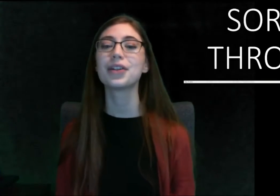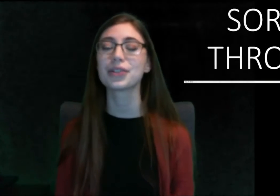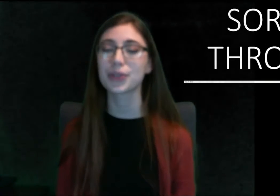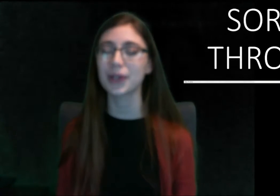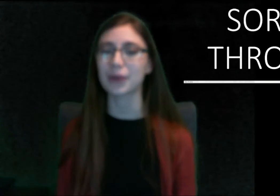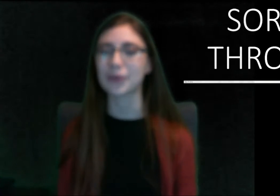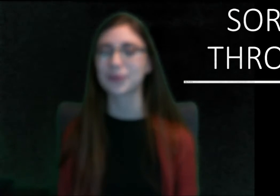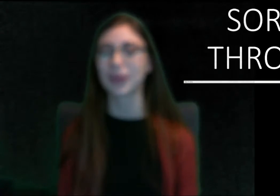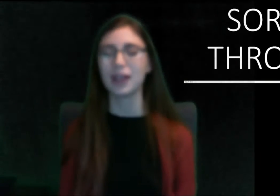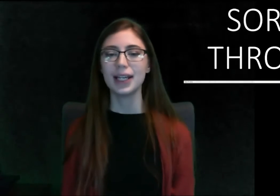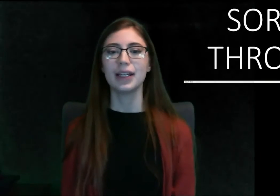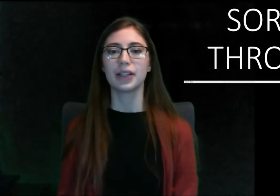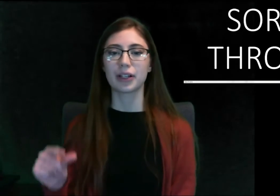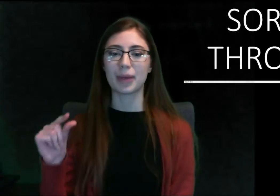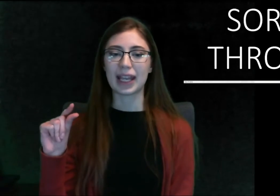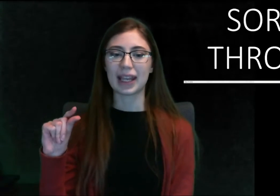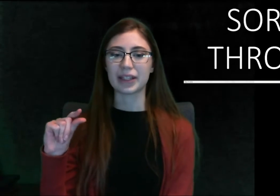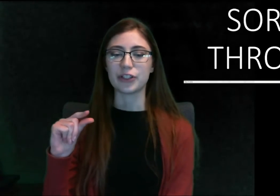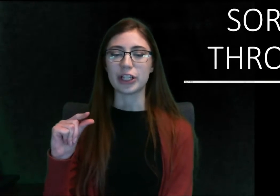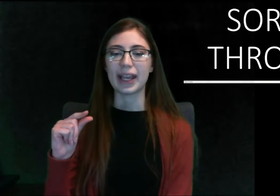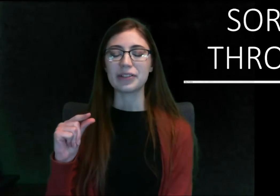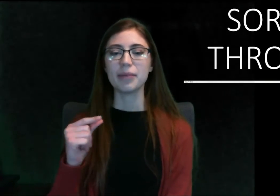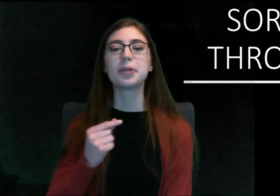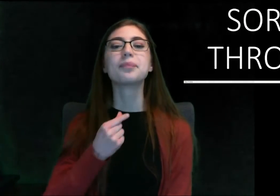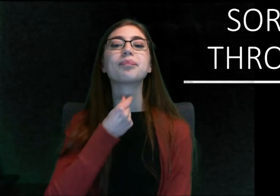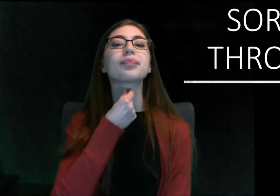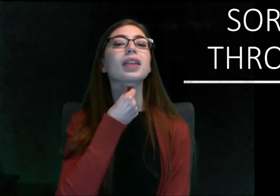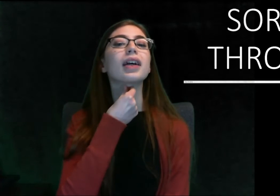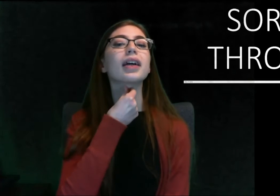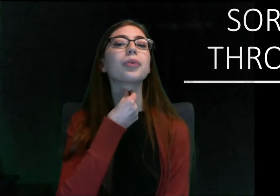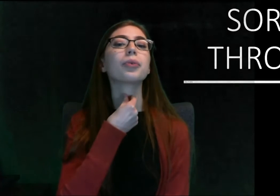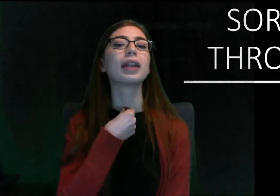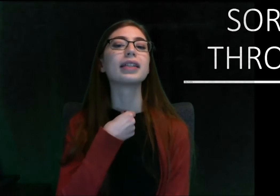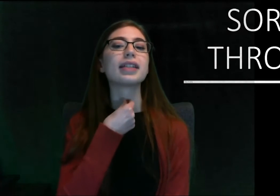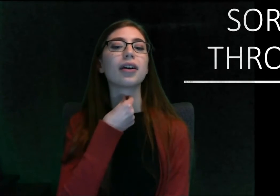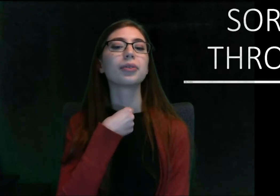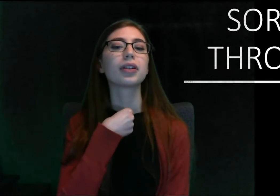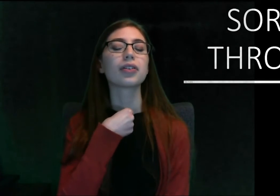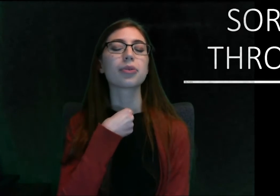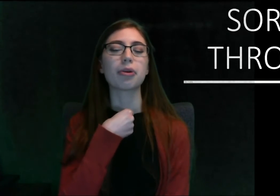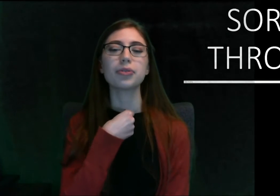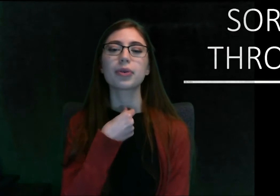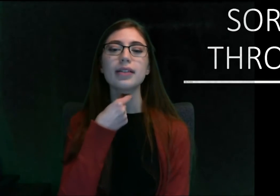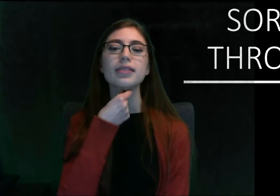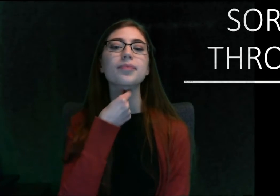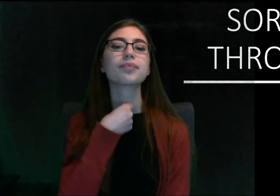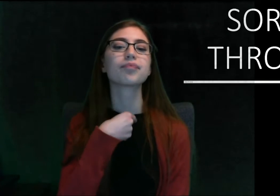Sore throat. You're going to make a G handshake and run it down your throat twice. Sore